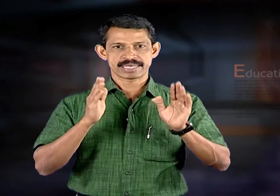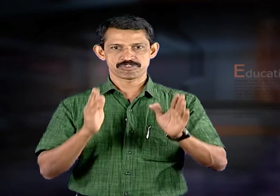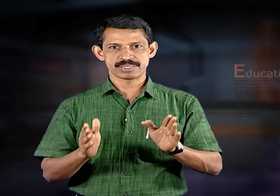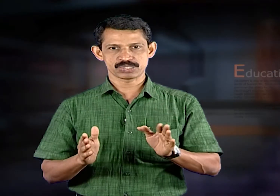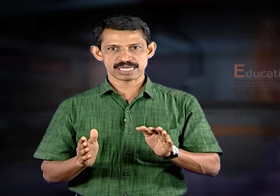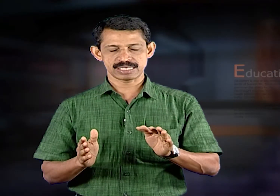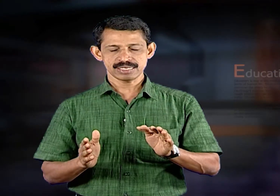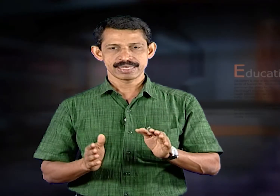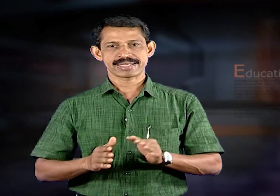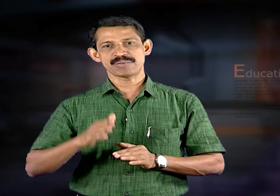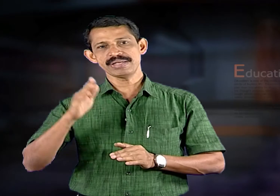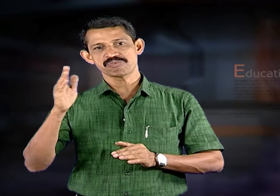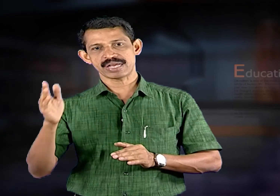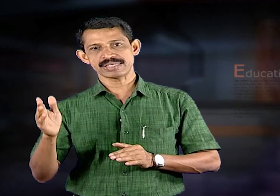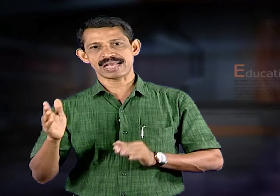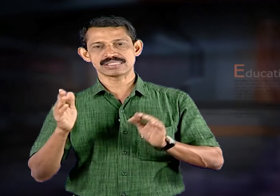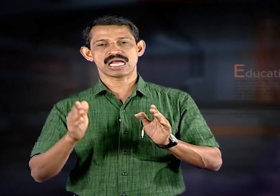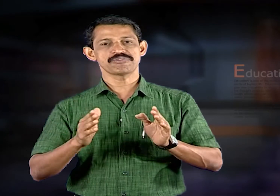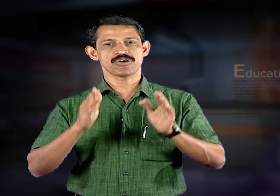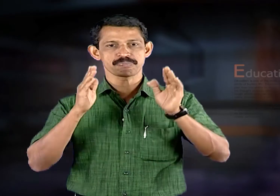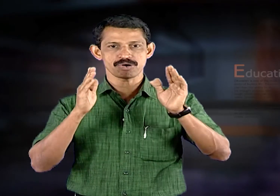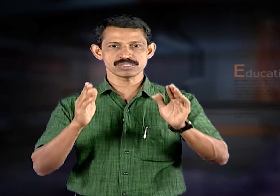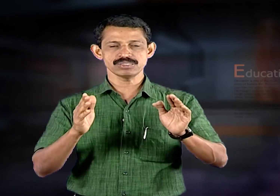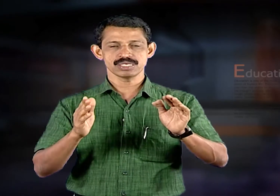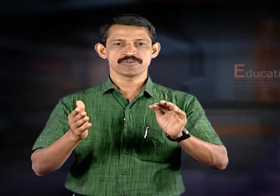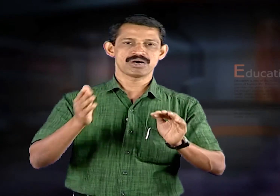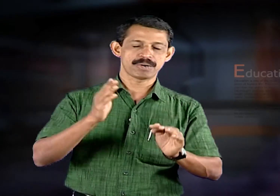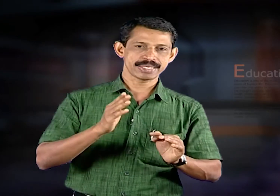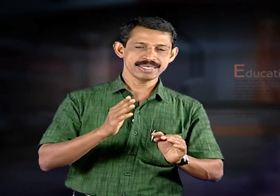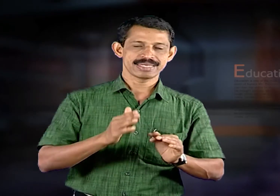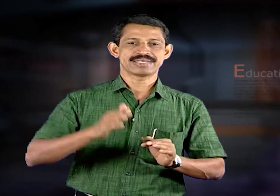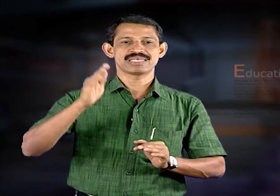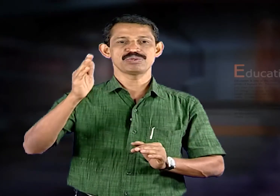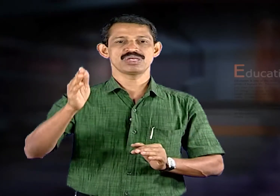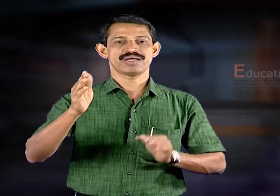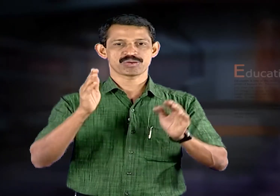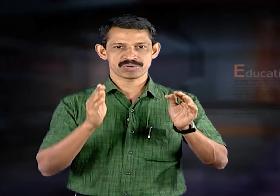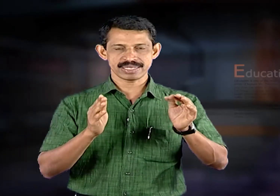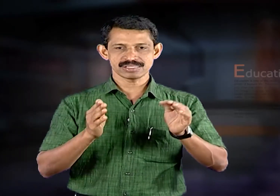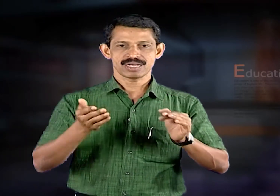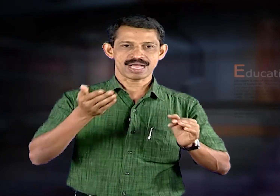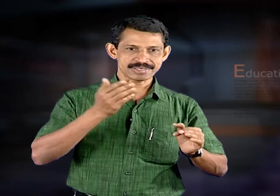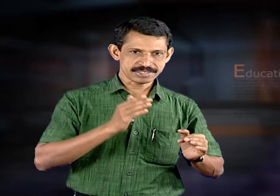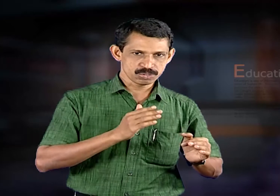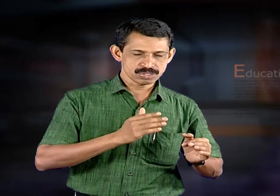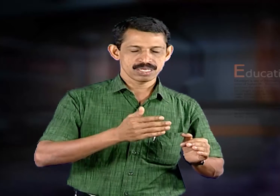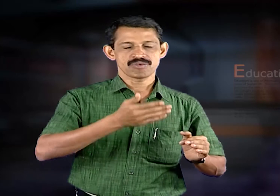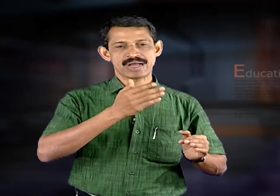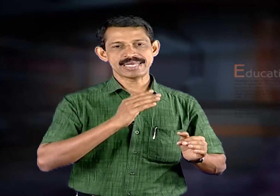Informal education can be defined as the lifelong process whereby an individual acquires attitudes,